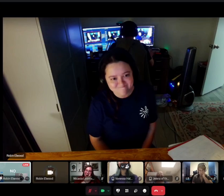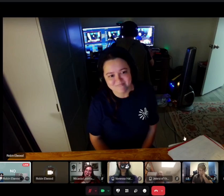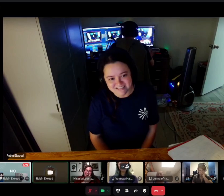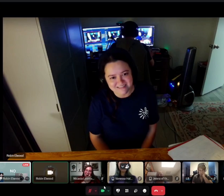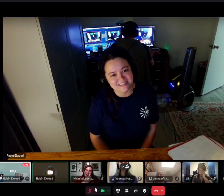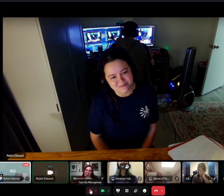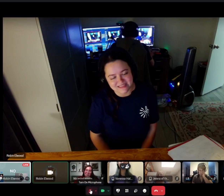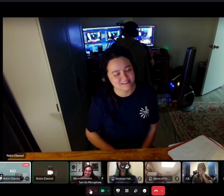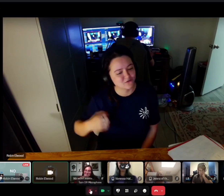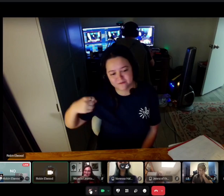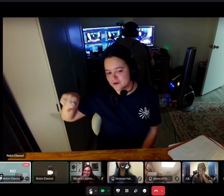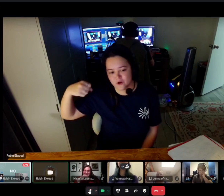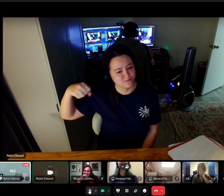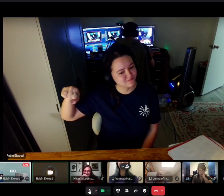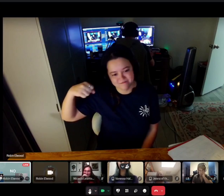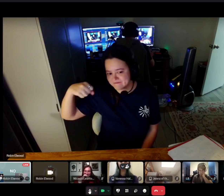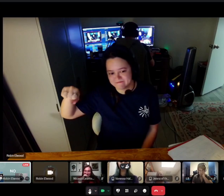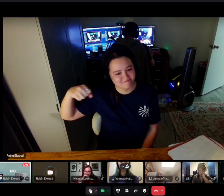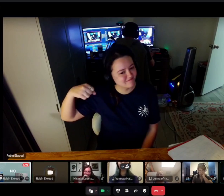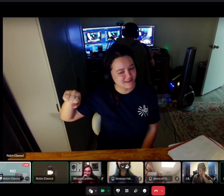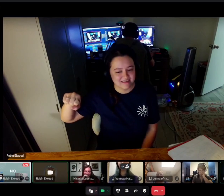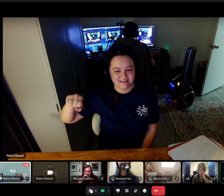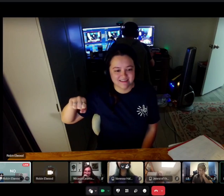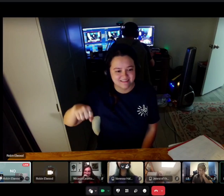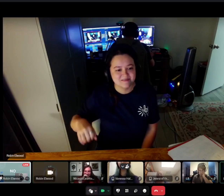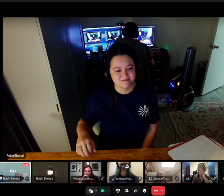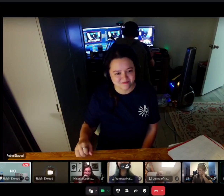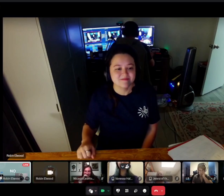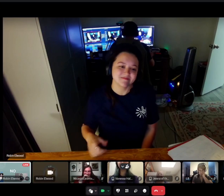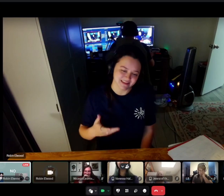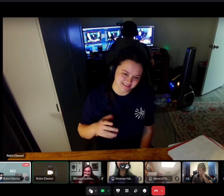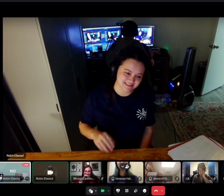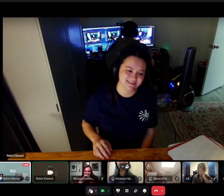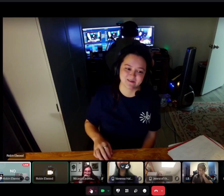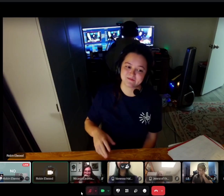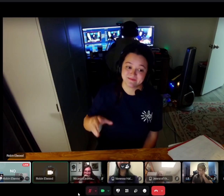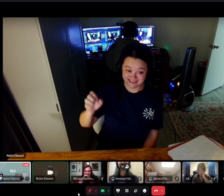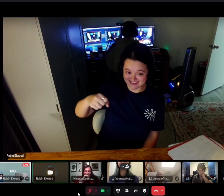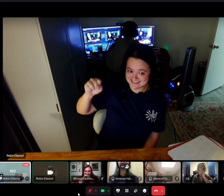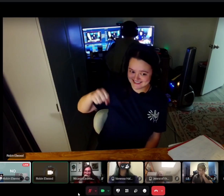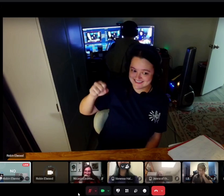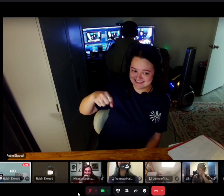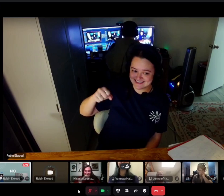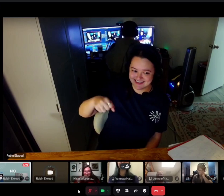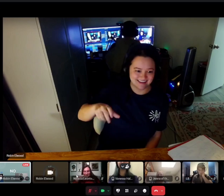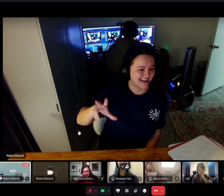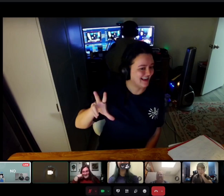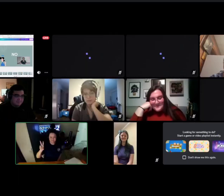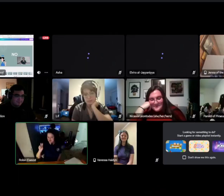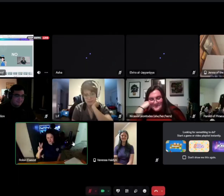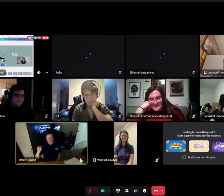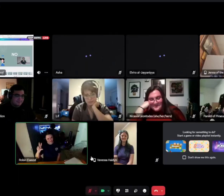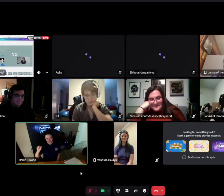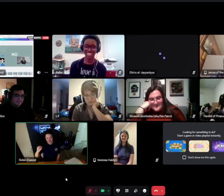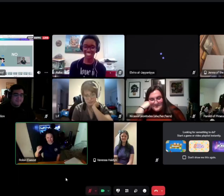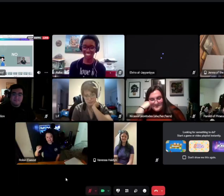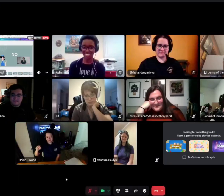That's BSL for no. British Sign Language. Yes. So yes and no.